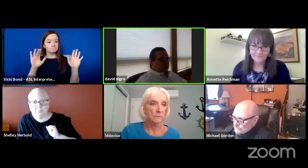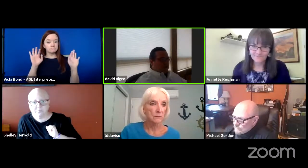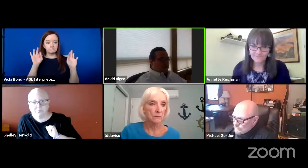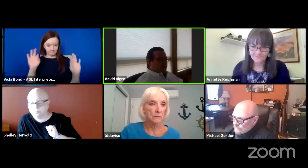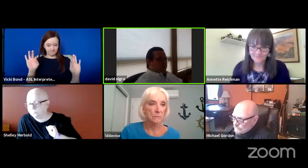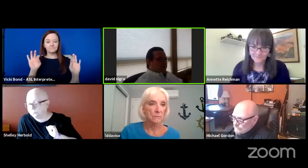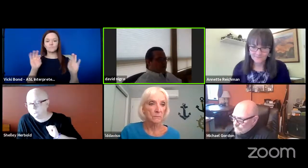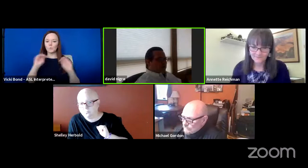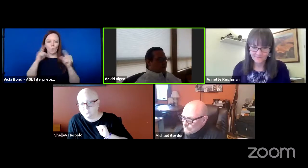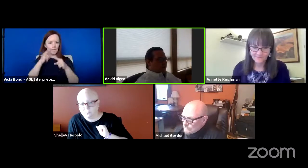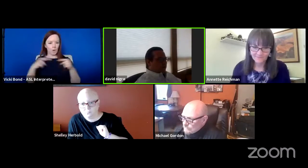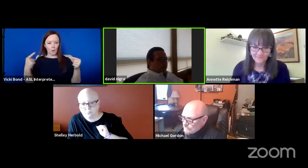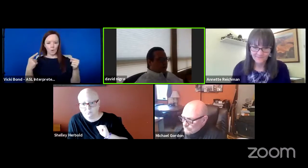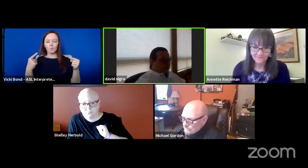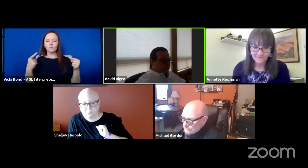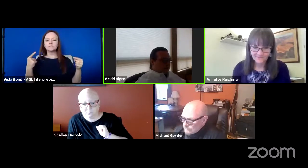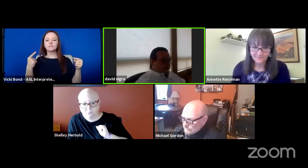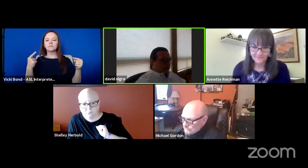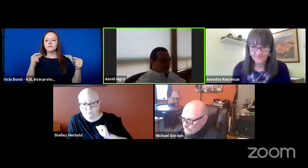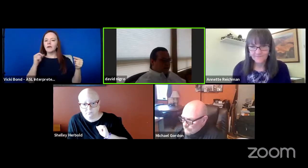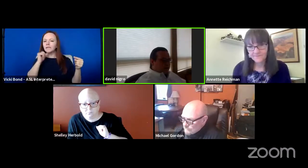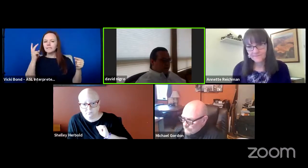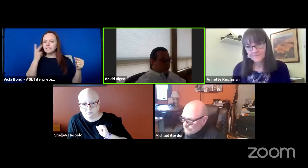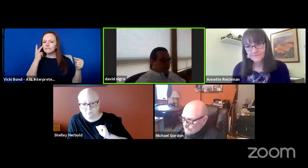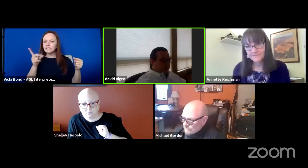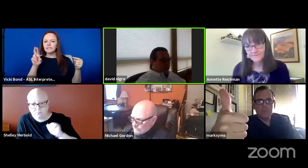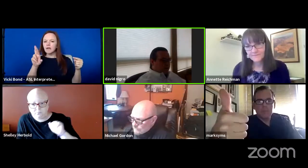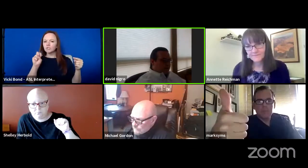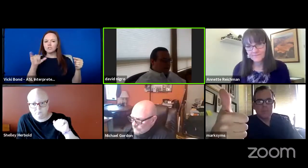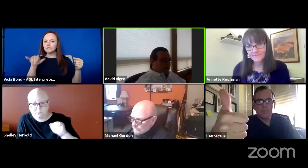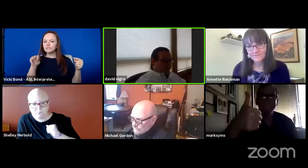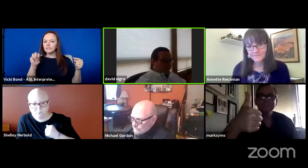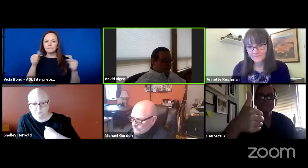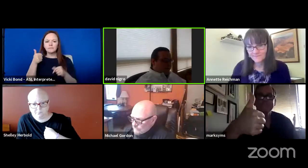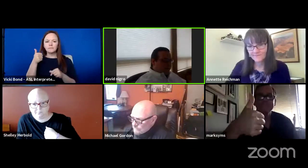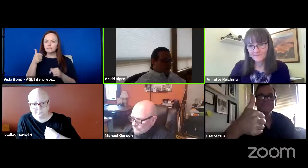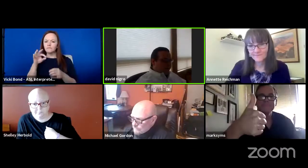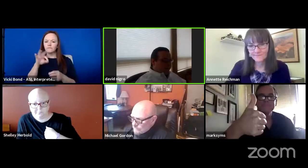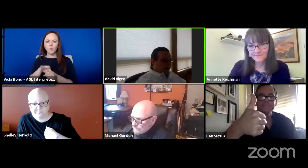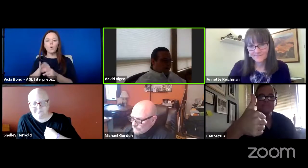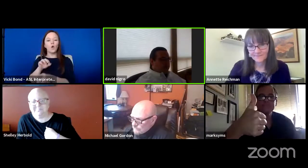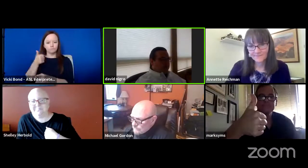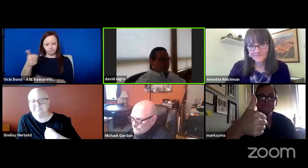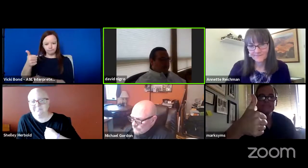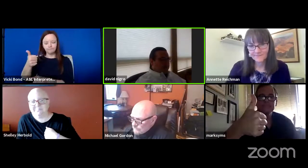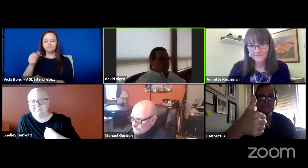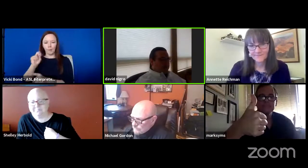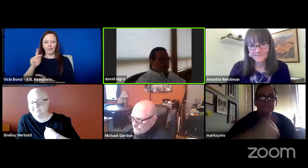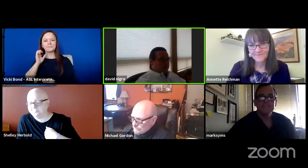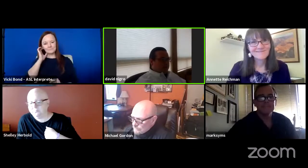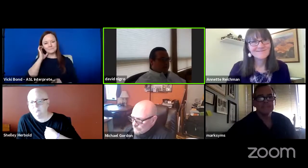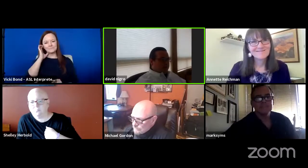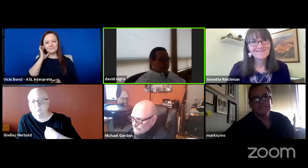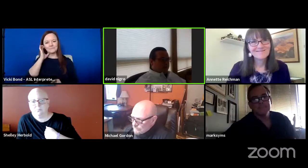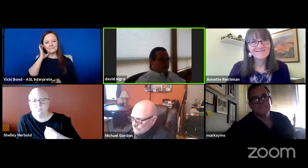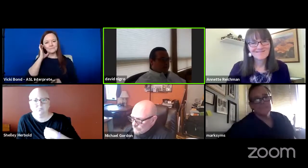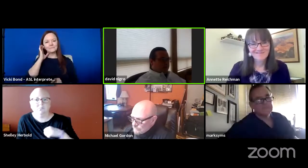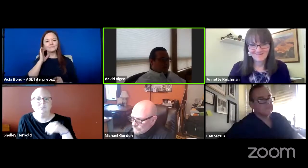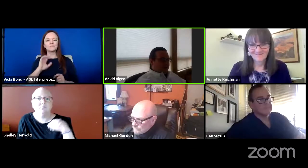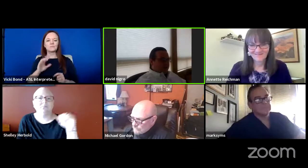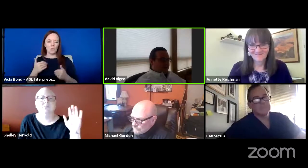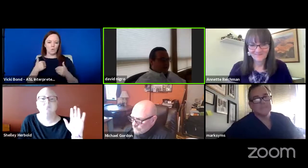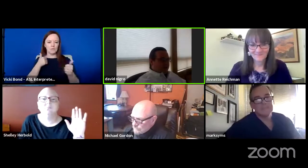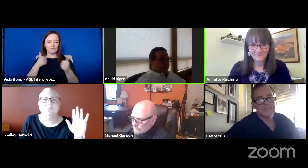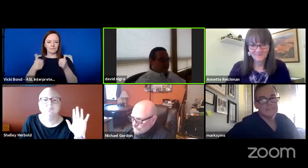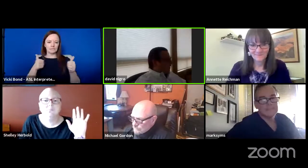Okay, none opposed. I note that I didn't see Dr. Sims vote yes. Now he's voting yes. So we have a yes on